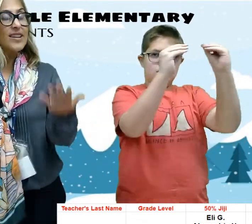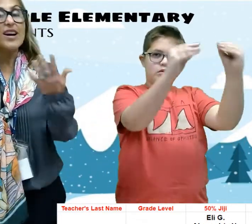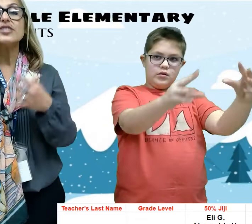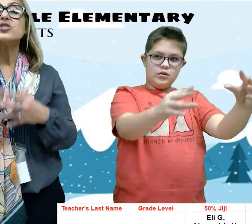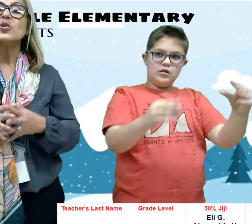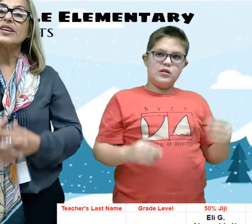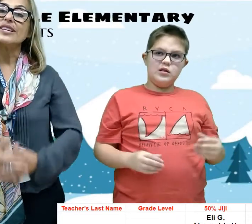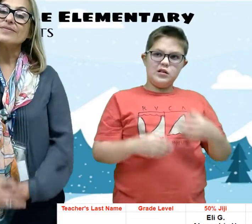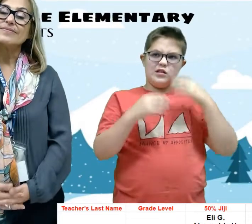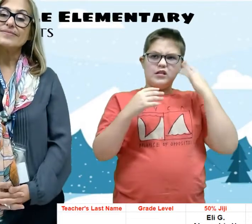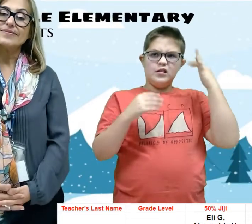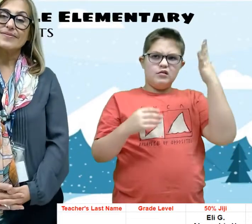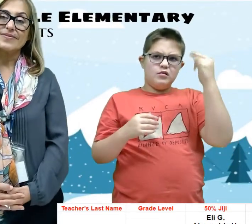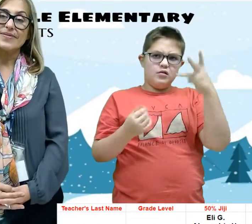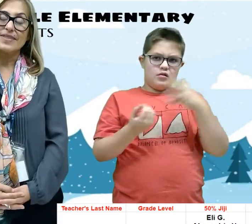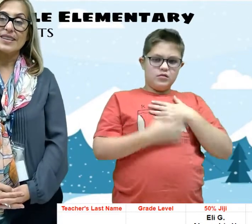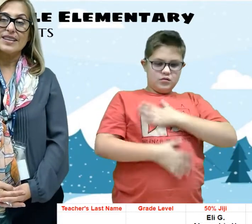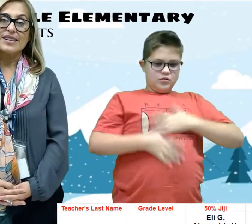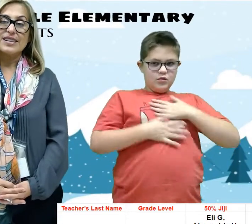Why not enjoy it?